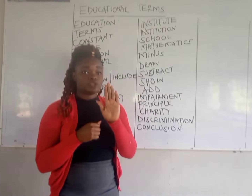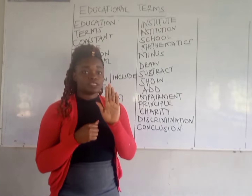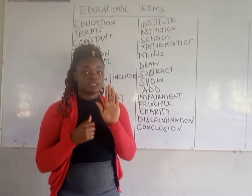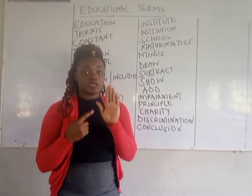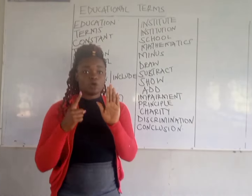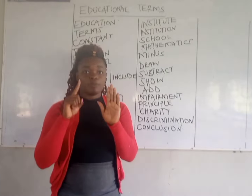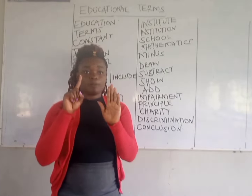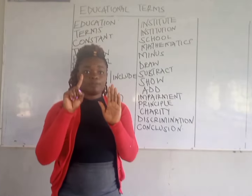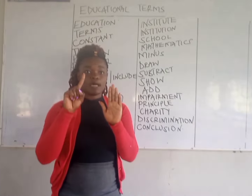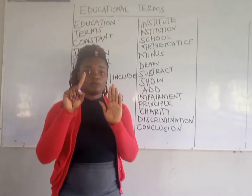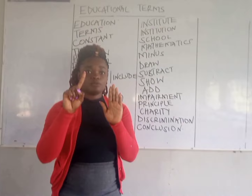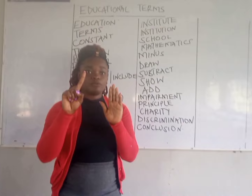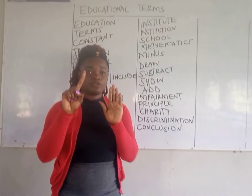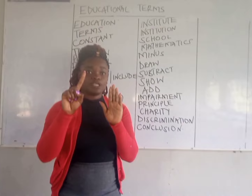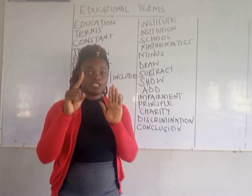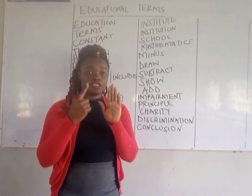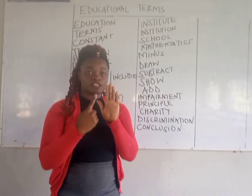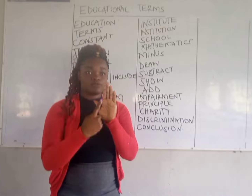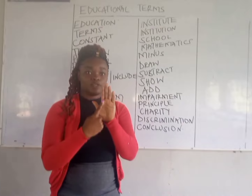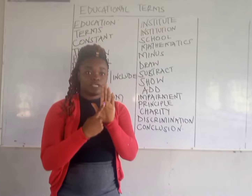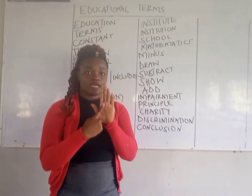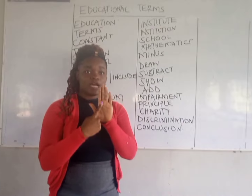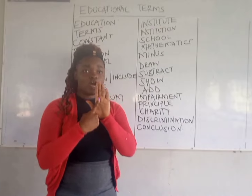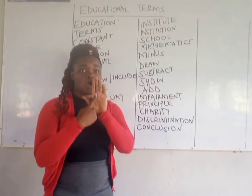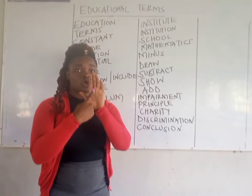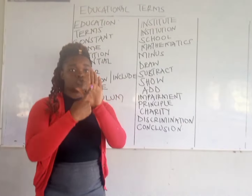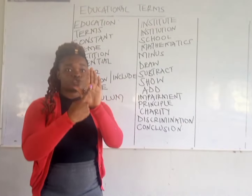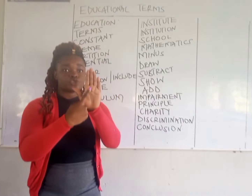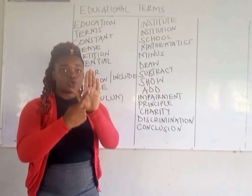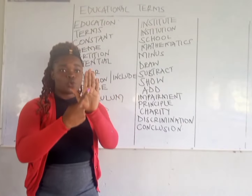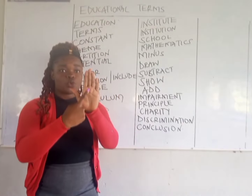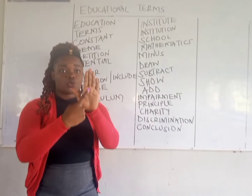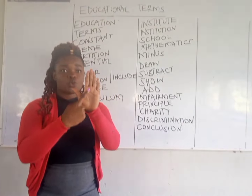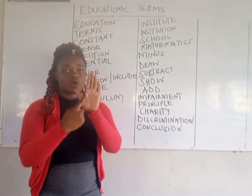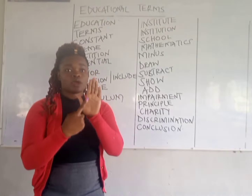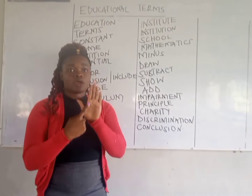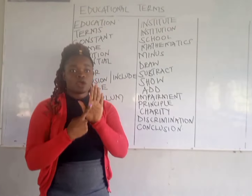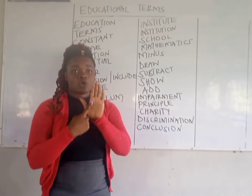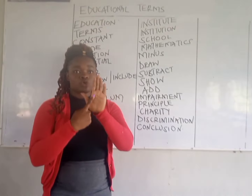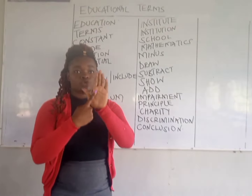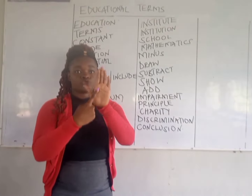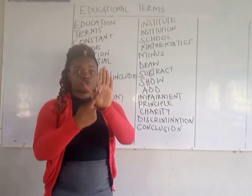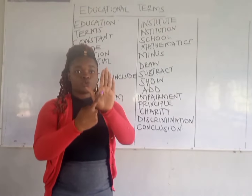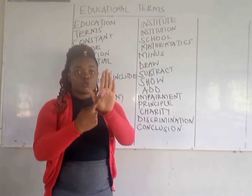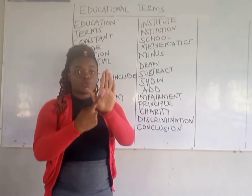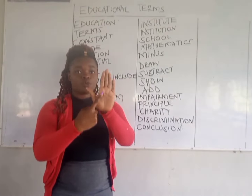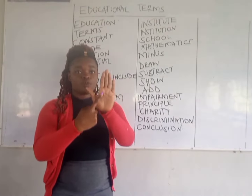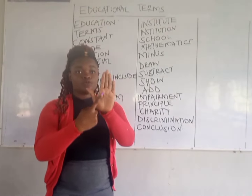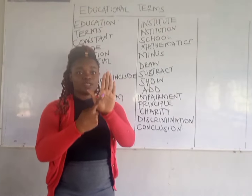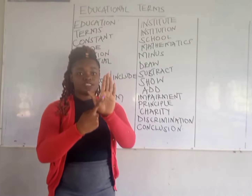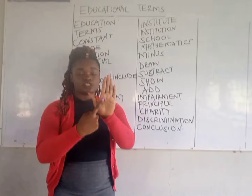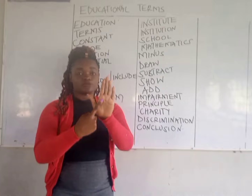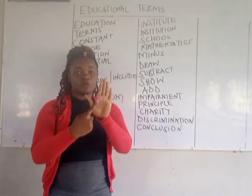using the open palm with the index finger. Show. Show. Movement is